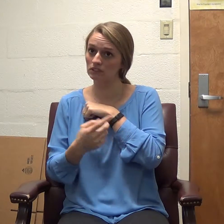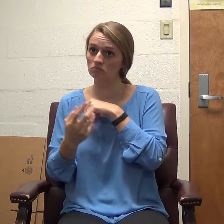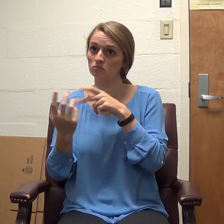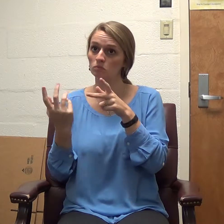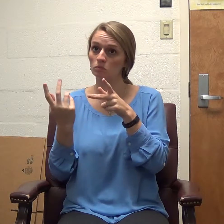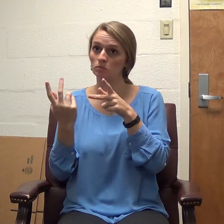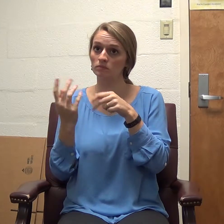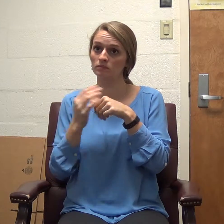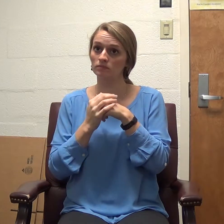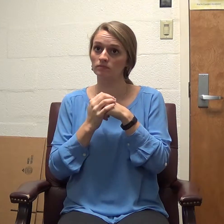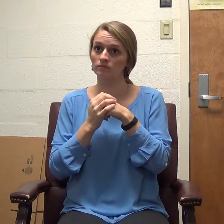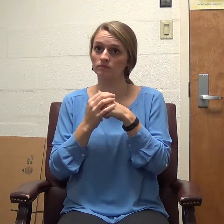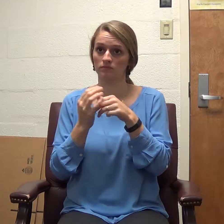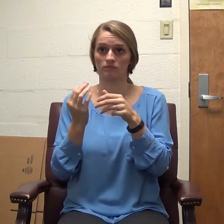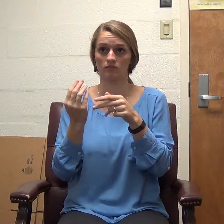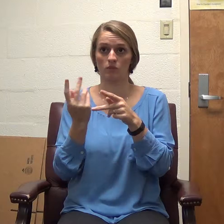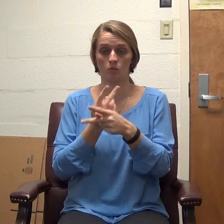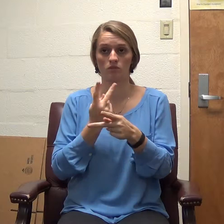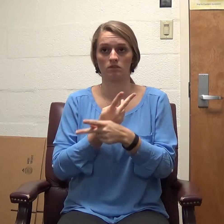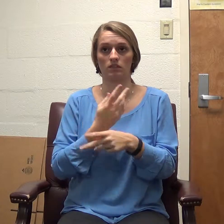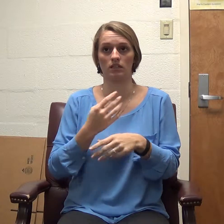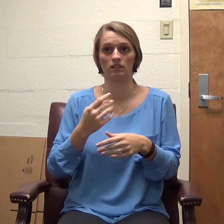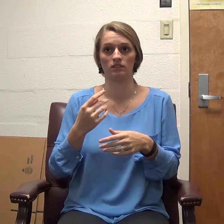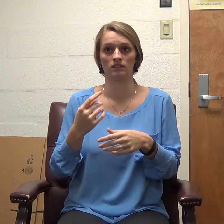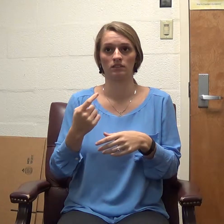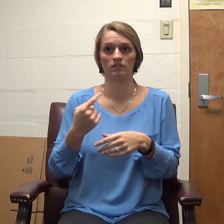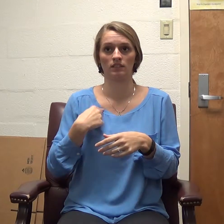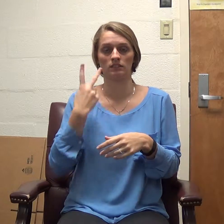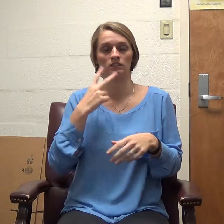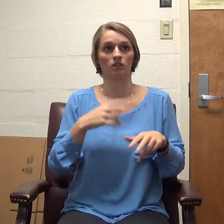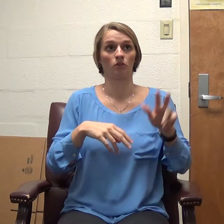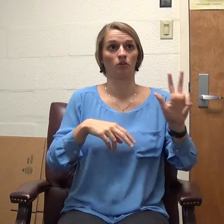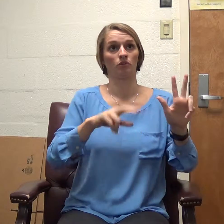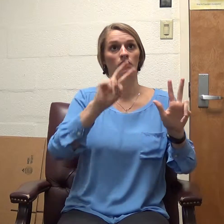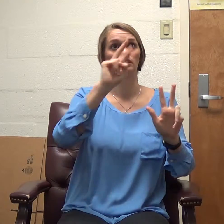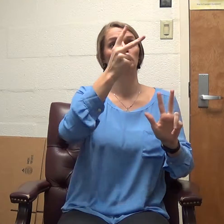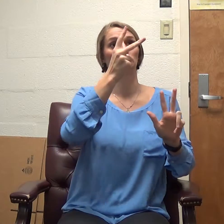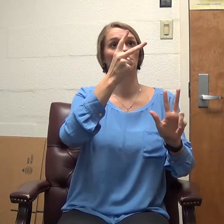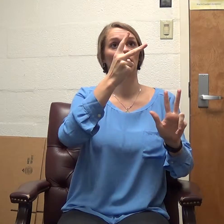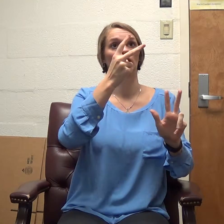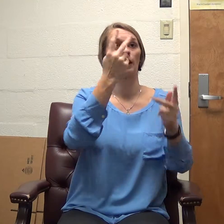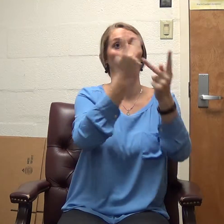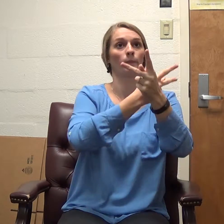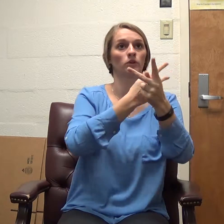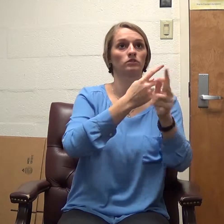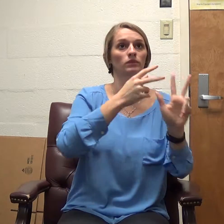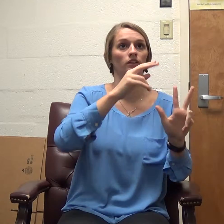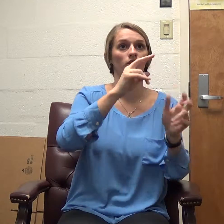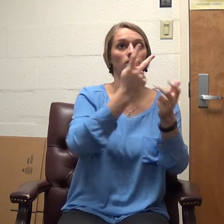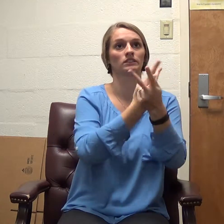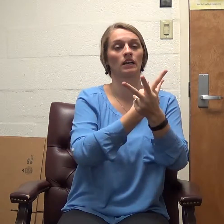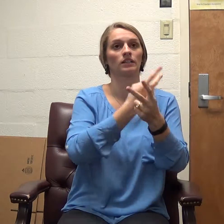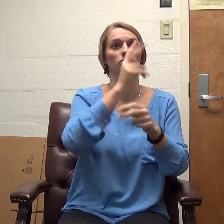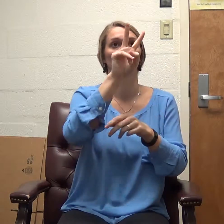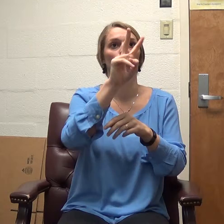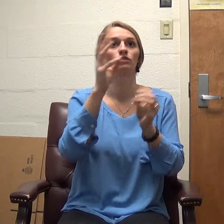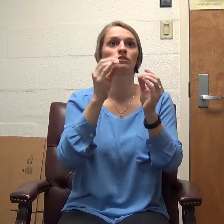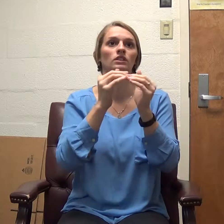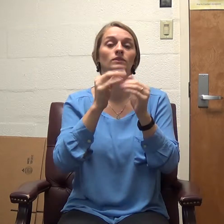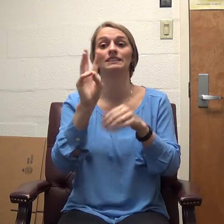to the second power or 3 squared, I'd always be like, oh, that's 6. But you always remember, no, that's 3 times 3, which equals 9. Let's do